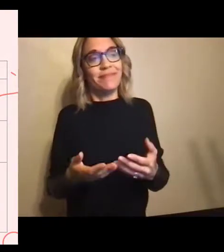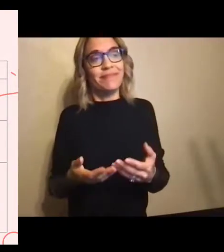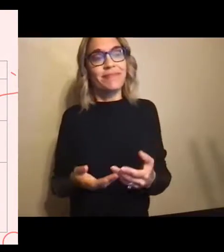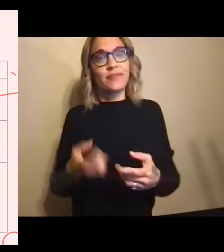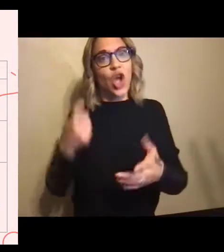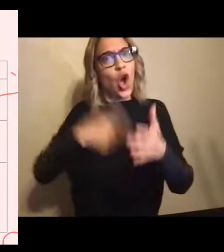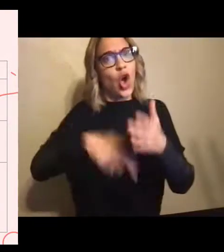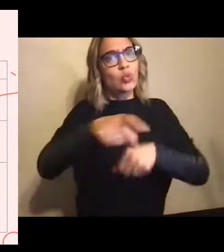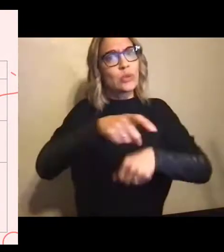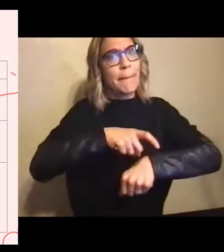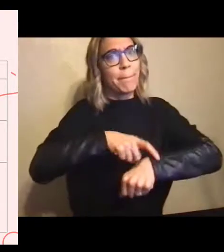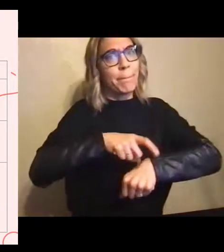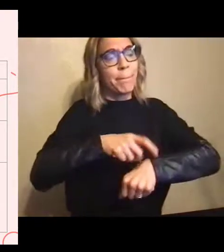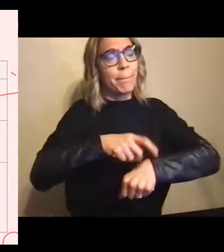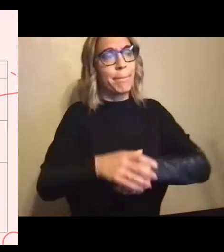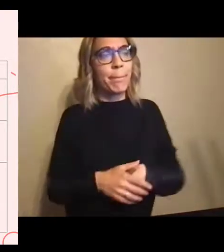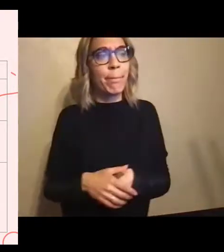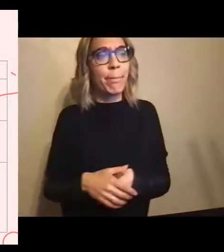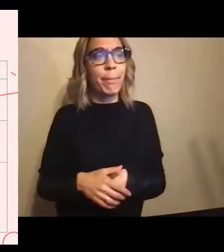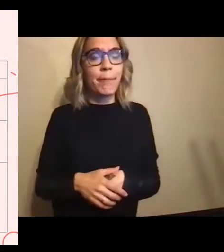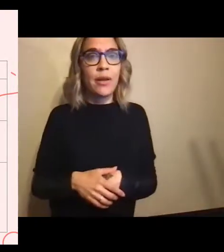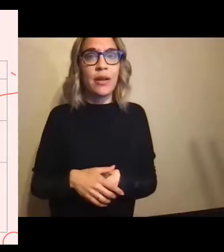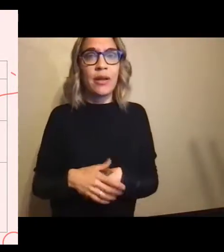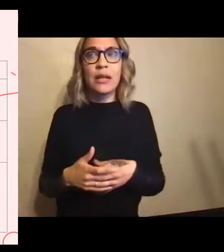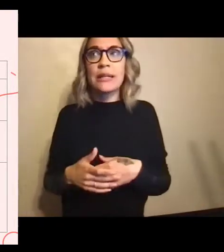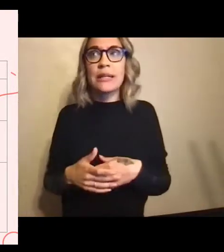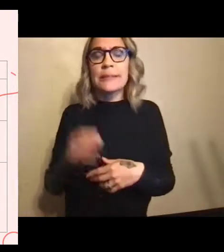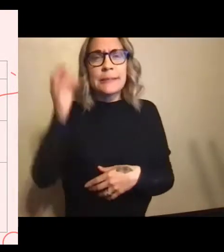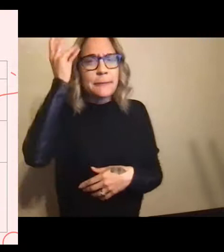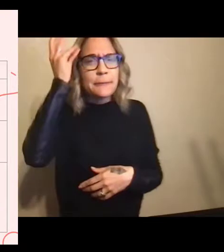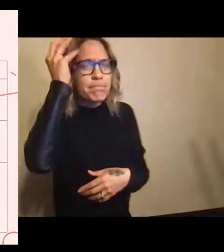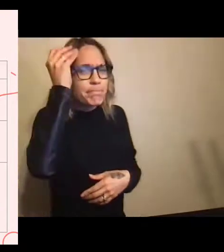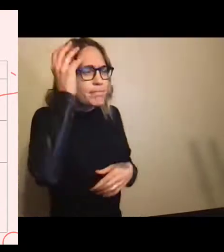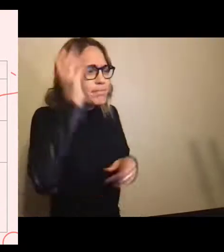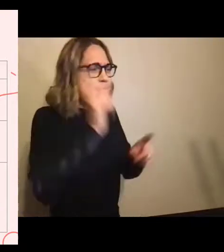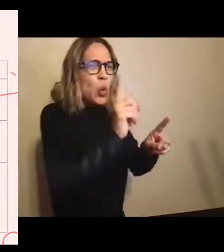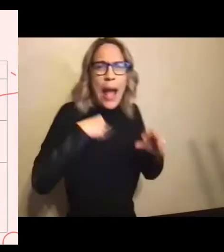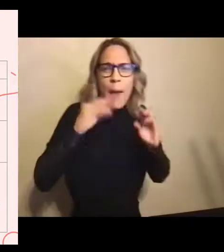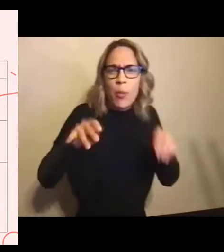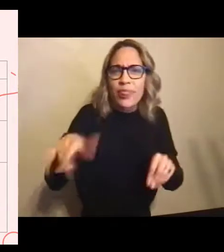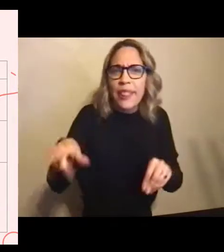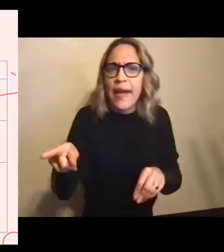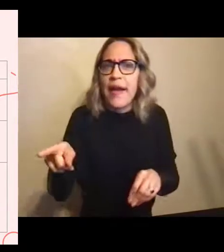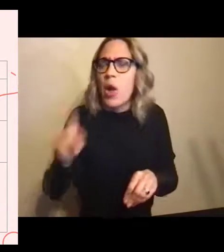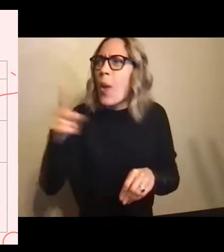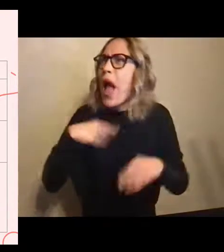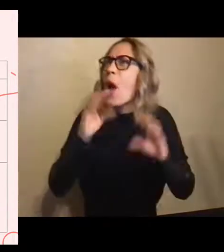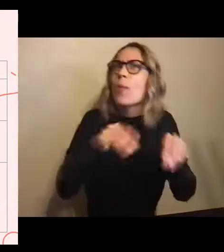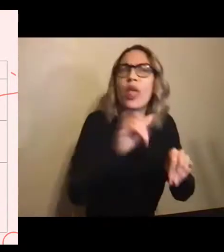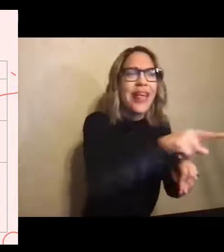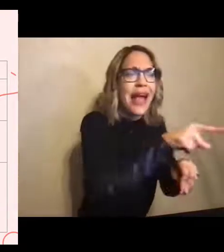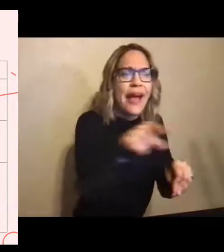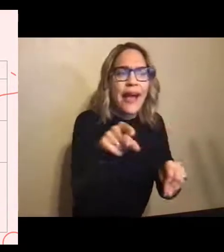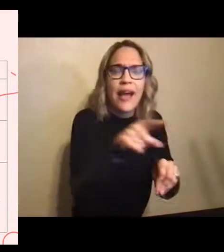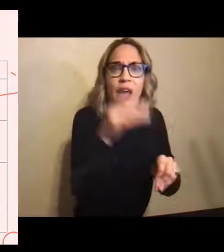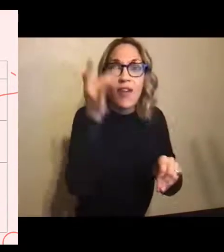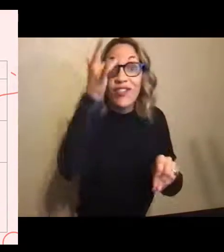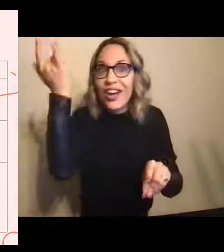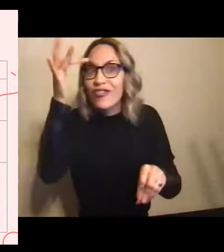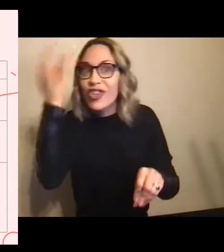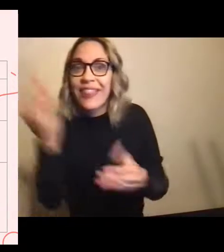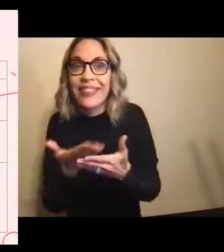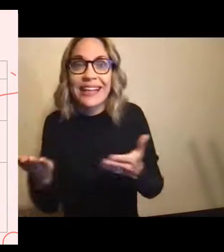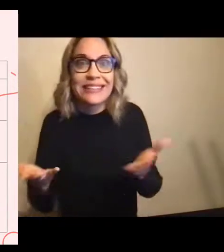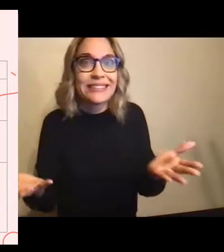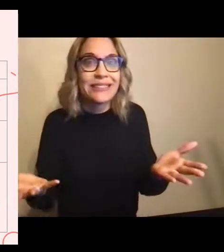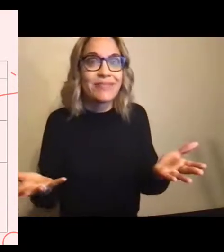can't find it. It costs you time and it costs you energy. So think about where you put things,